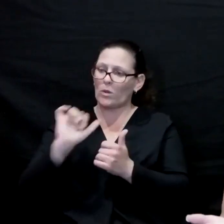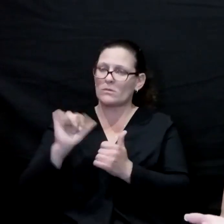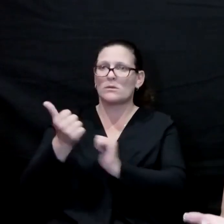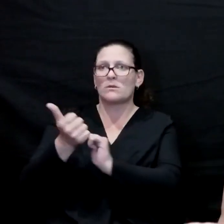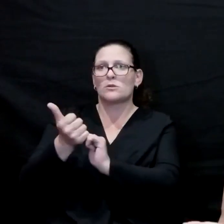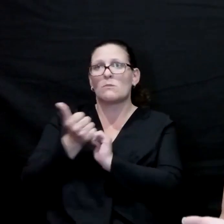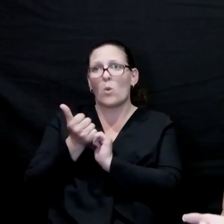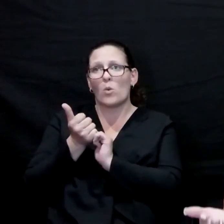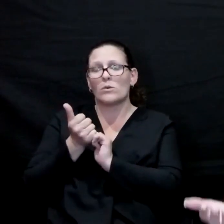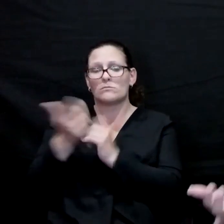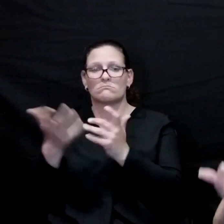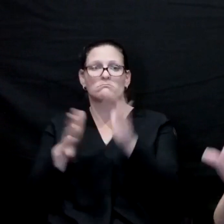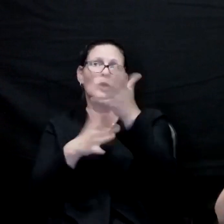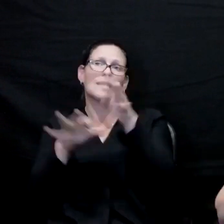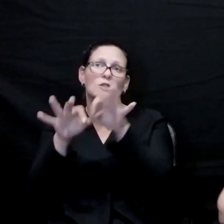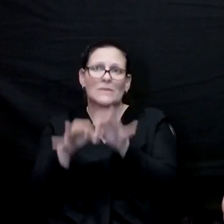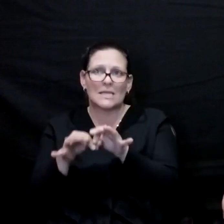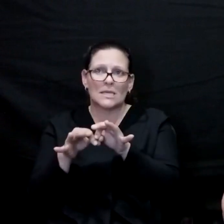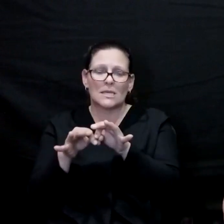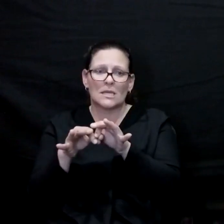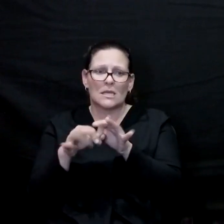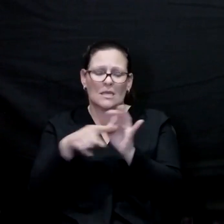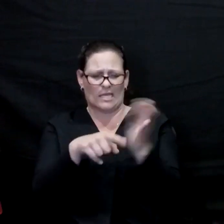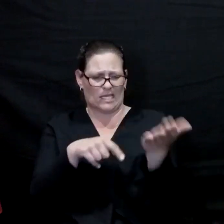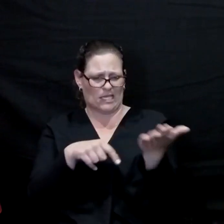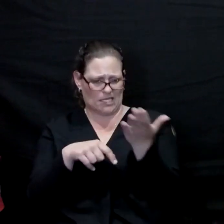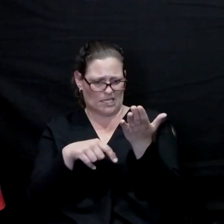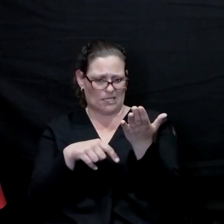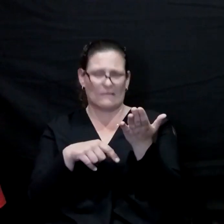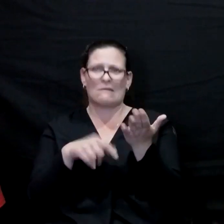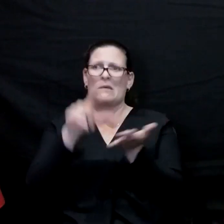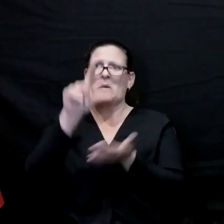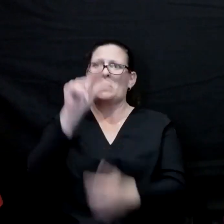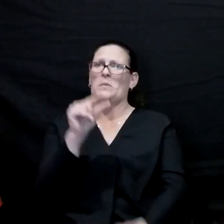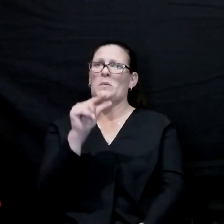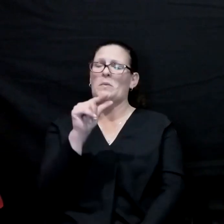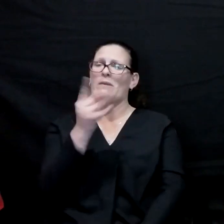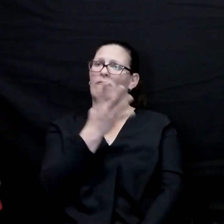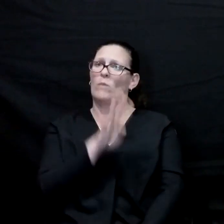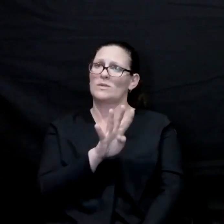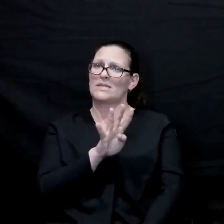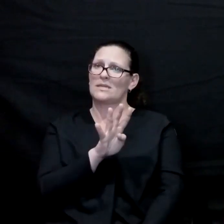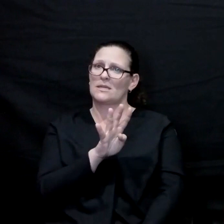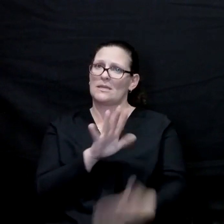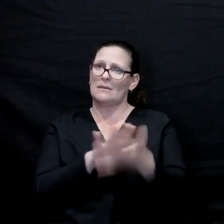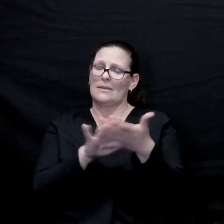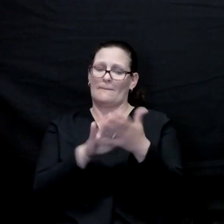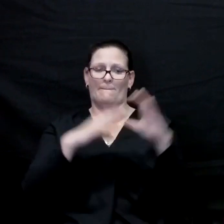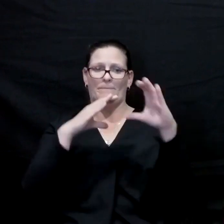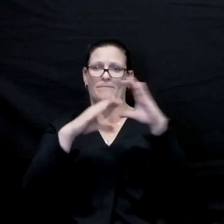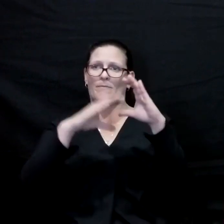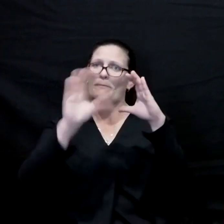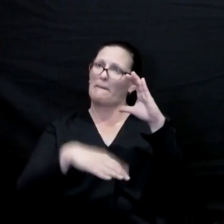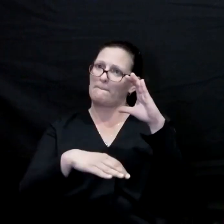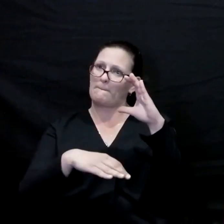interpreting support, for example, and you've only been given 40. Now that's the miscommunication, but it's also a